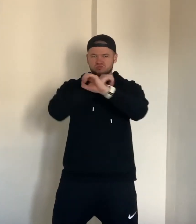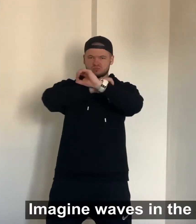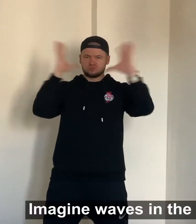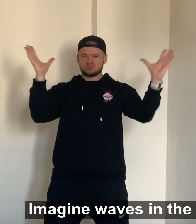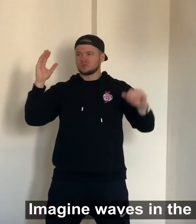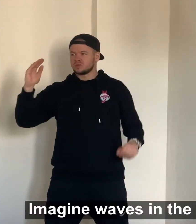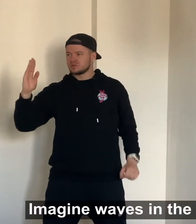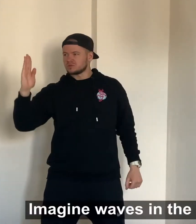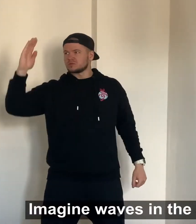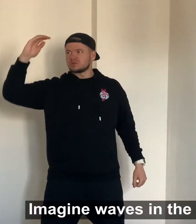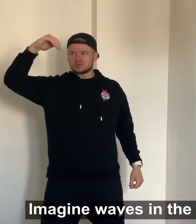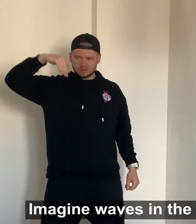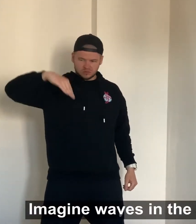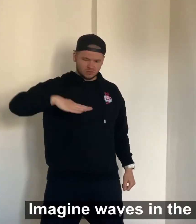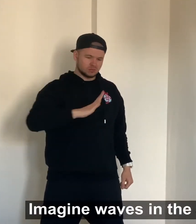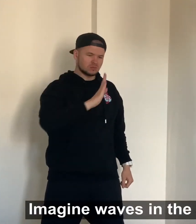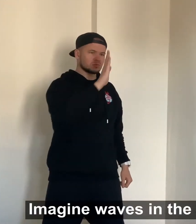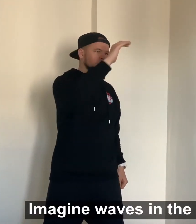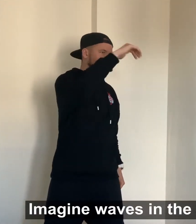Imagine waves in the air.